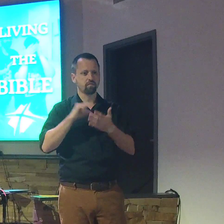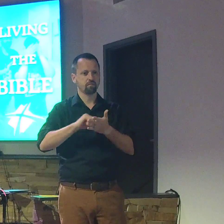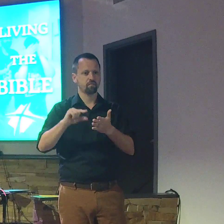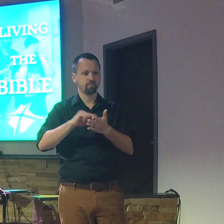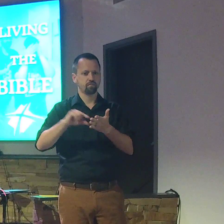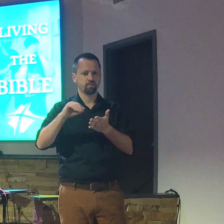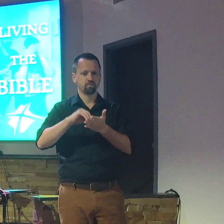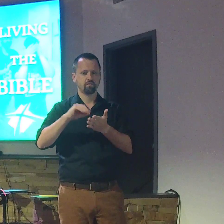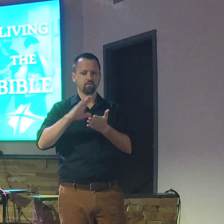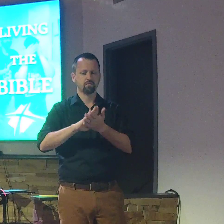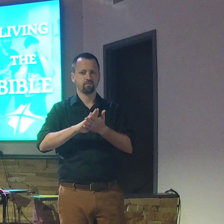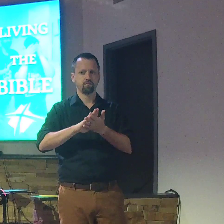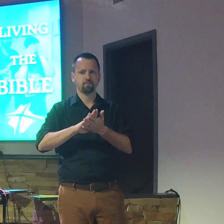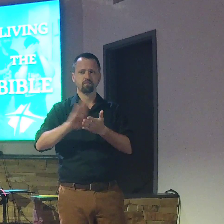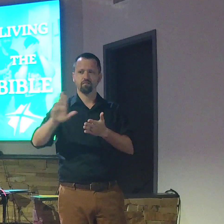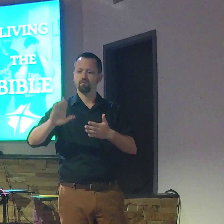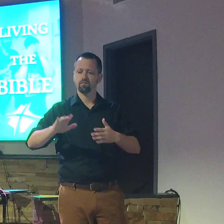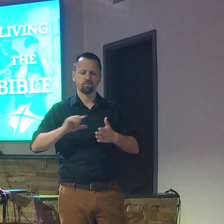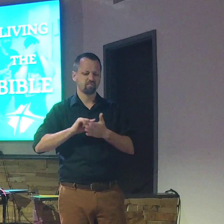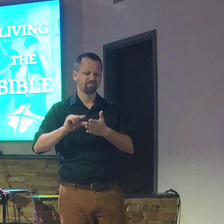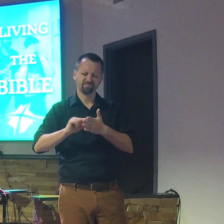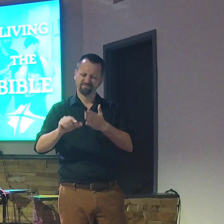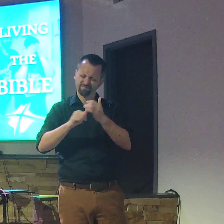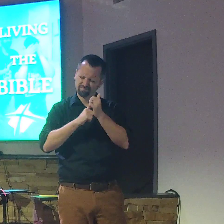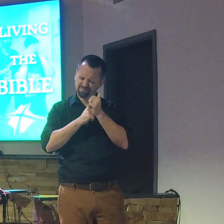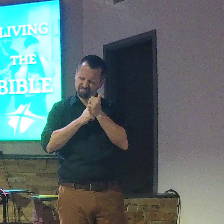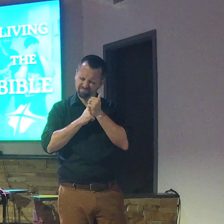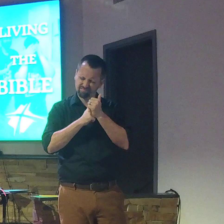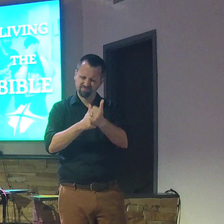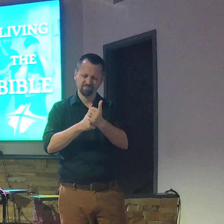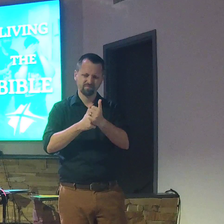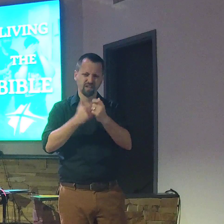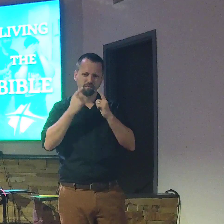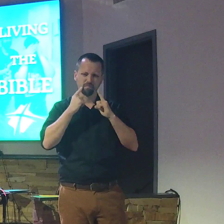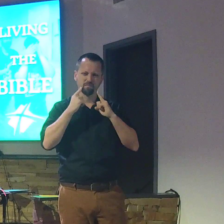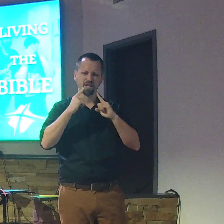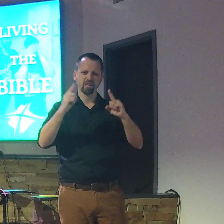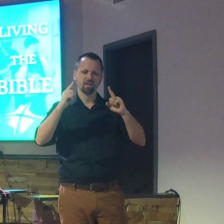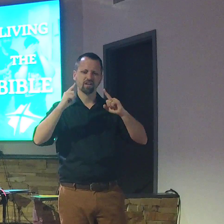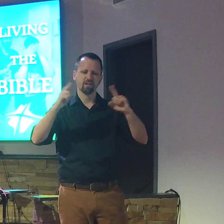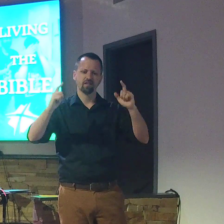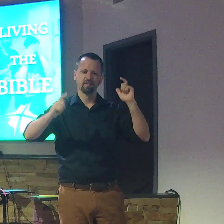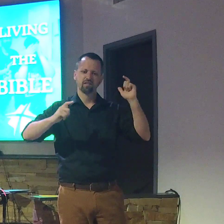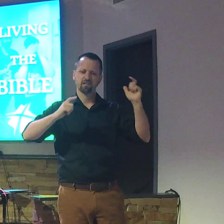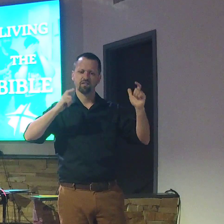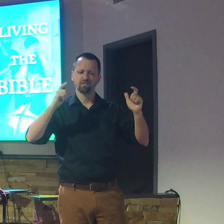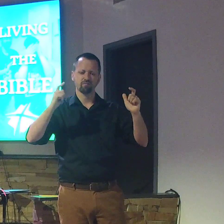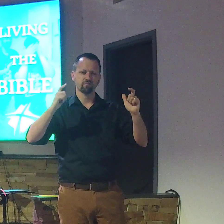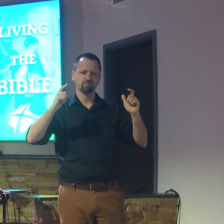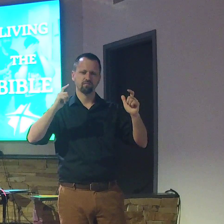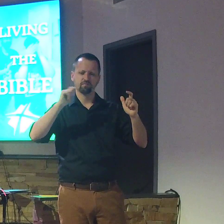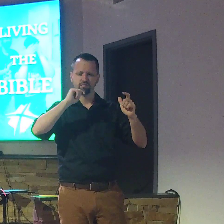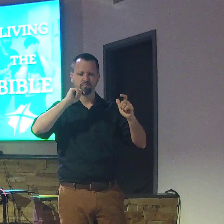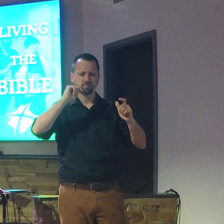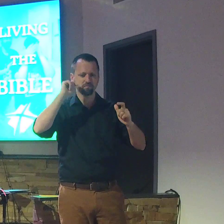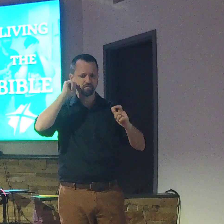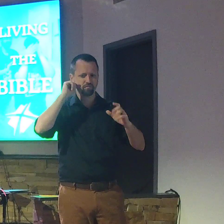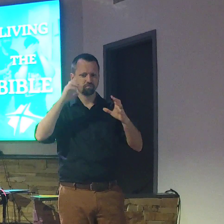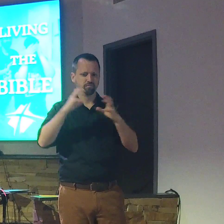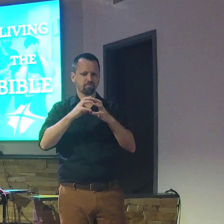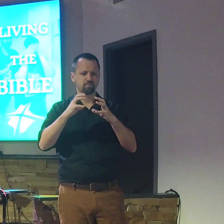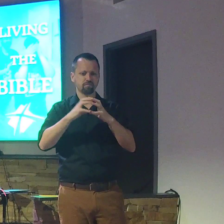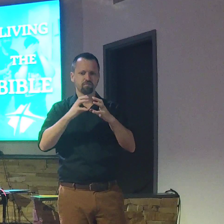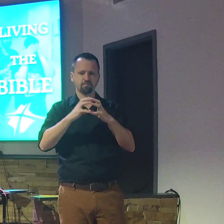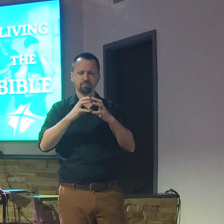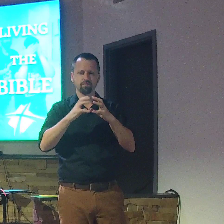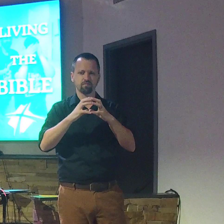engraved on it, the verse that she lived by. And this famous, huge teenage softball star's life